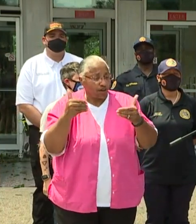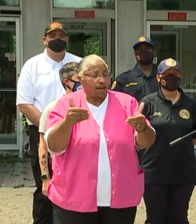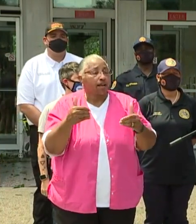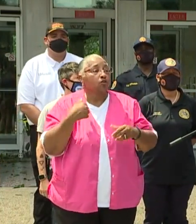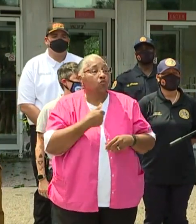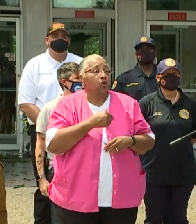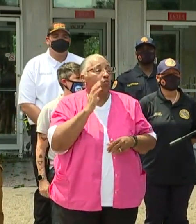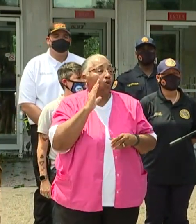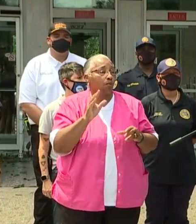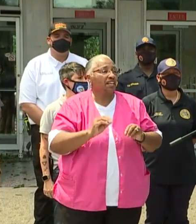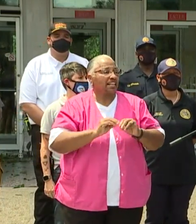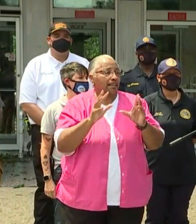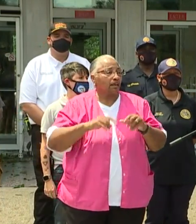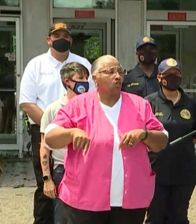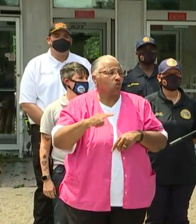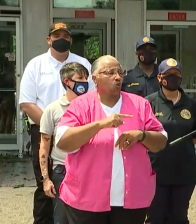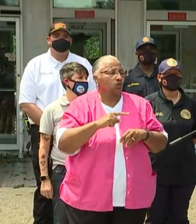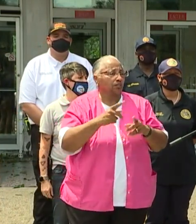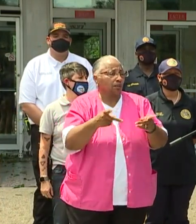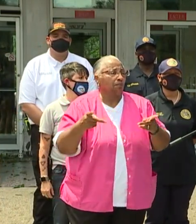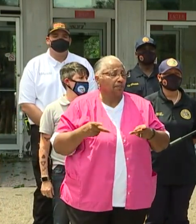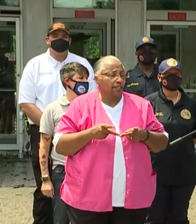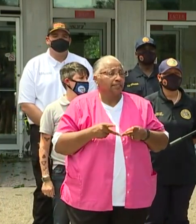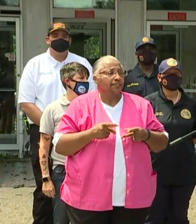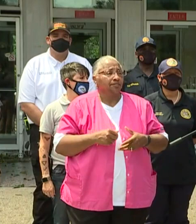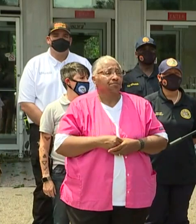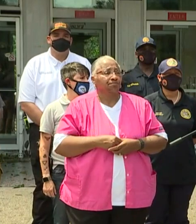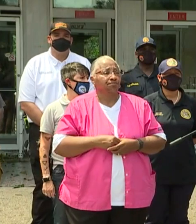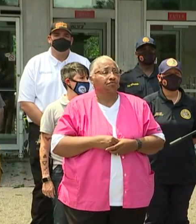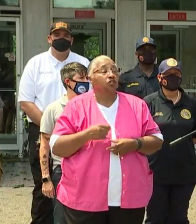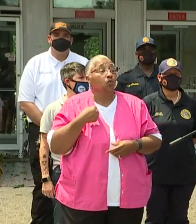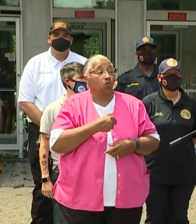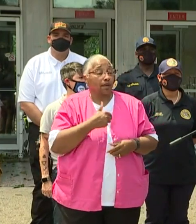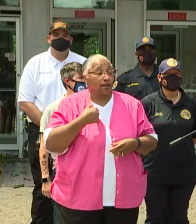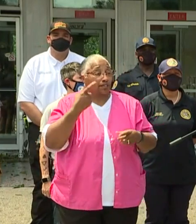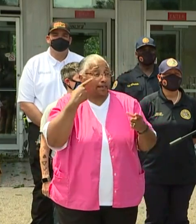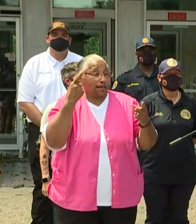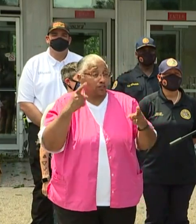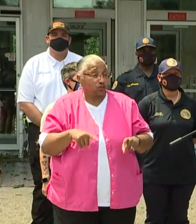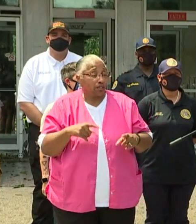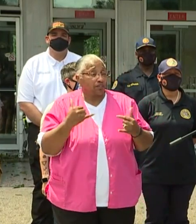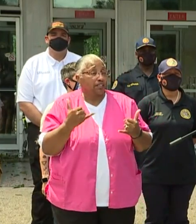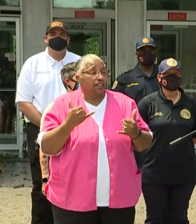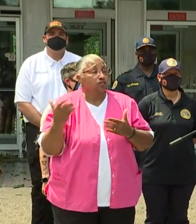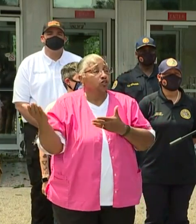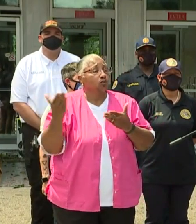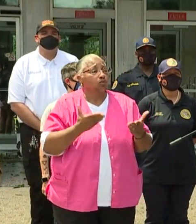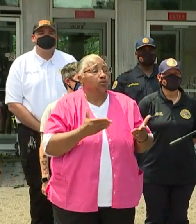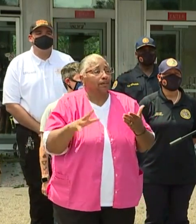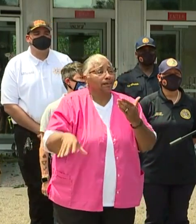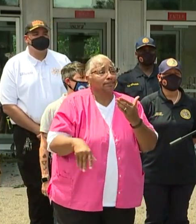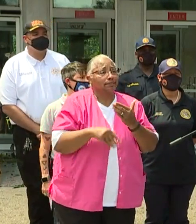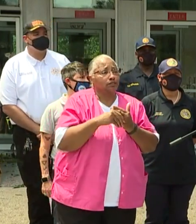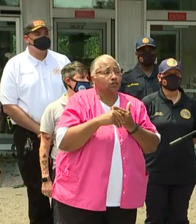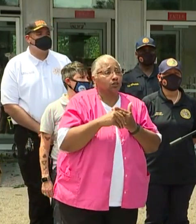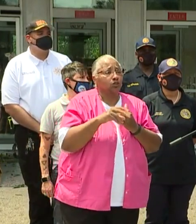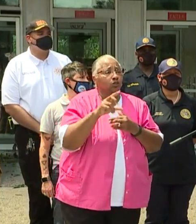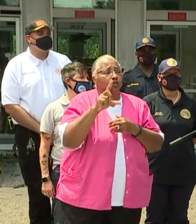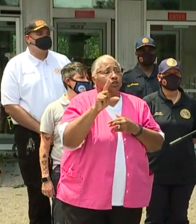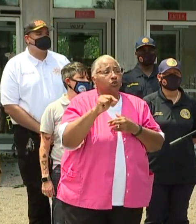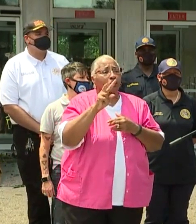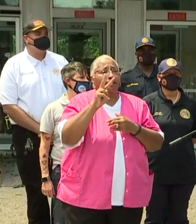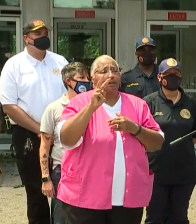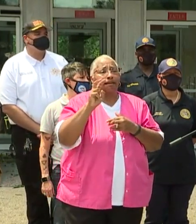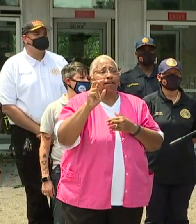be clearing those pockets where that standing water sits. We have a contract underway to bring in an additional 20 vac trucks to